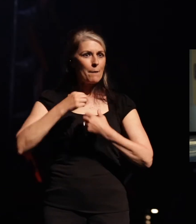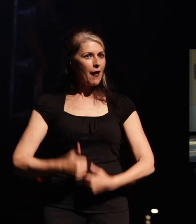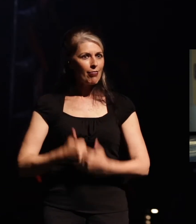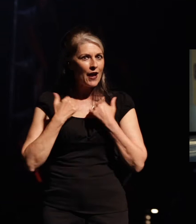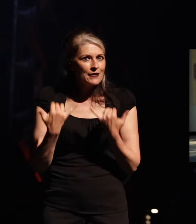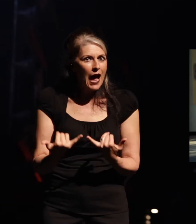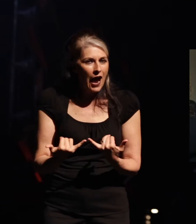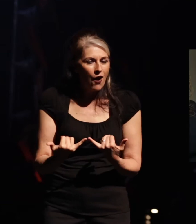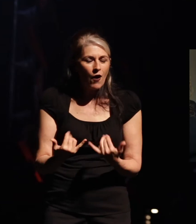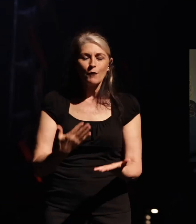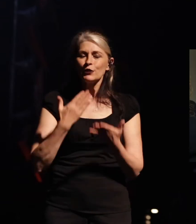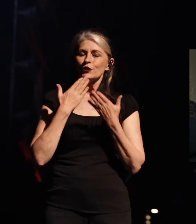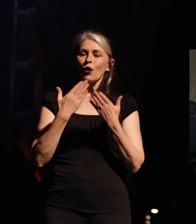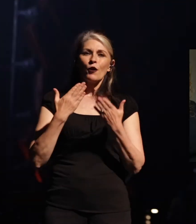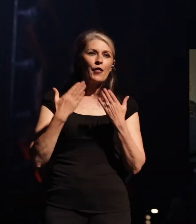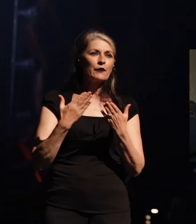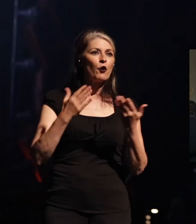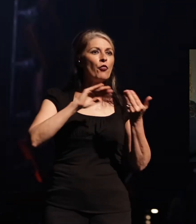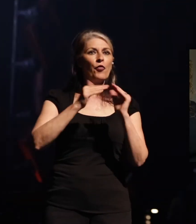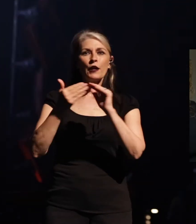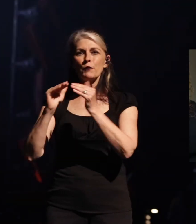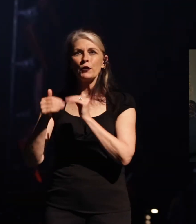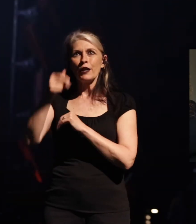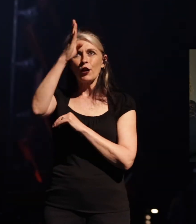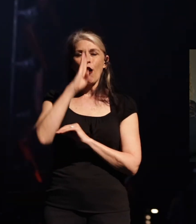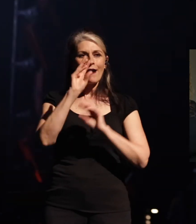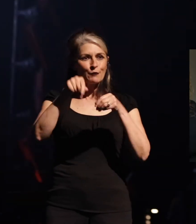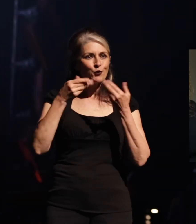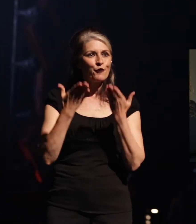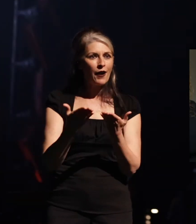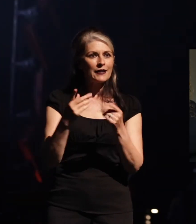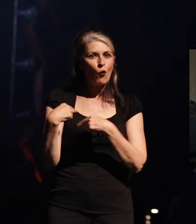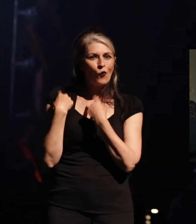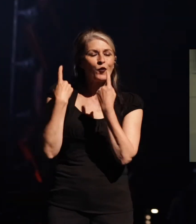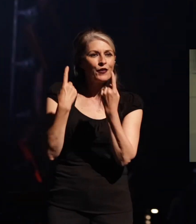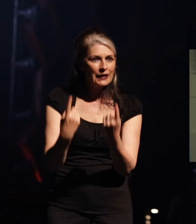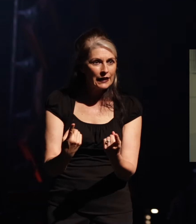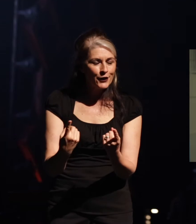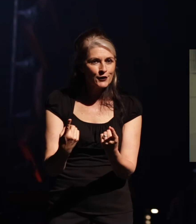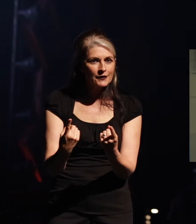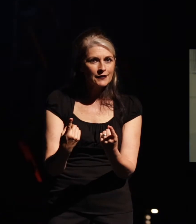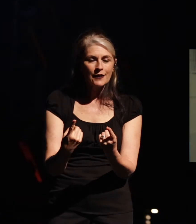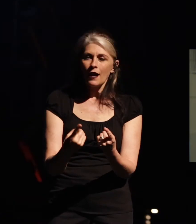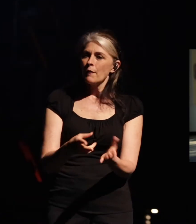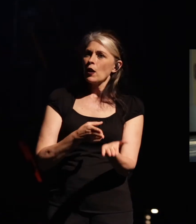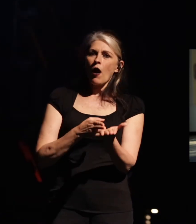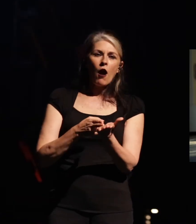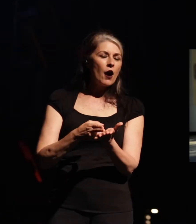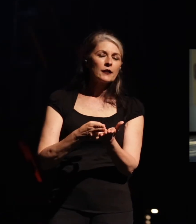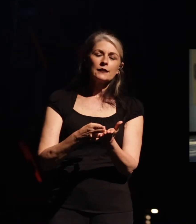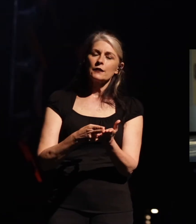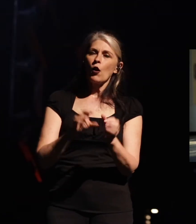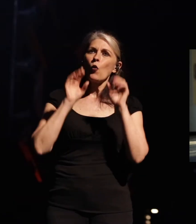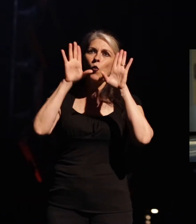I'm just so thankful for the community that God has provided us over the years, because they have honestly been such a great blessing in